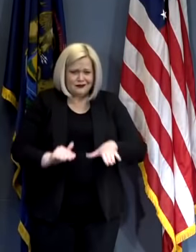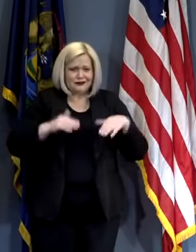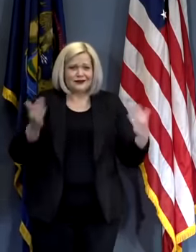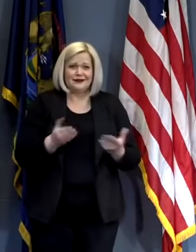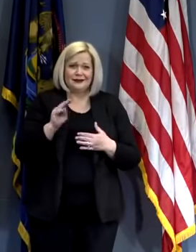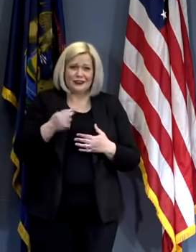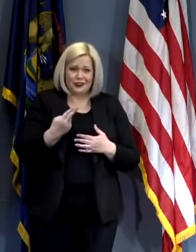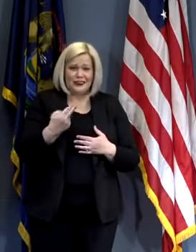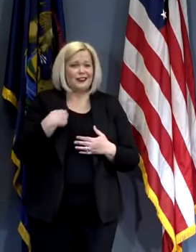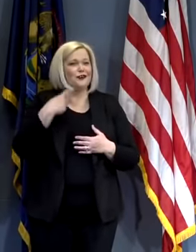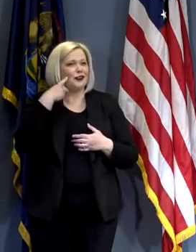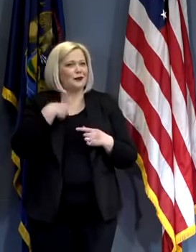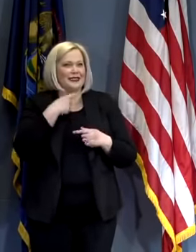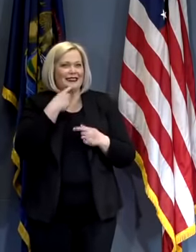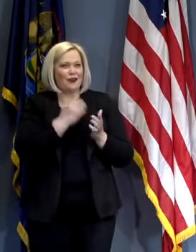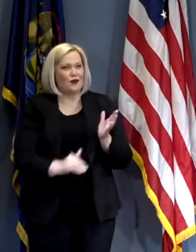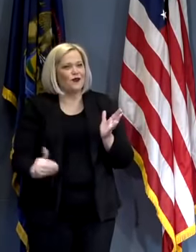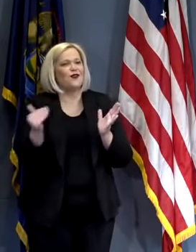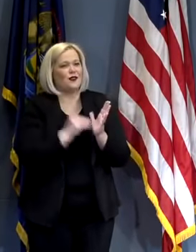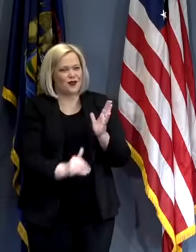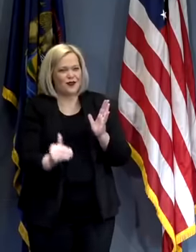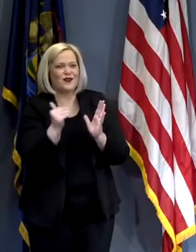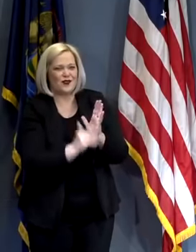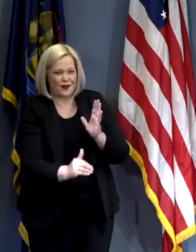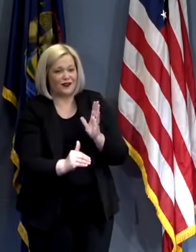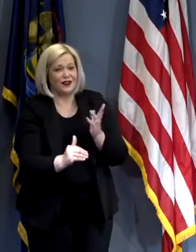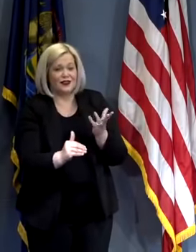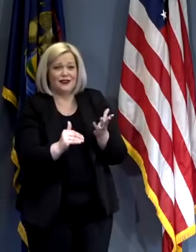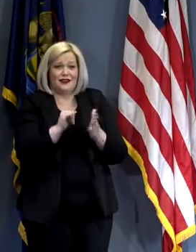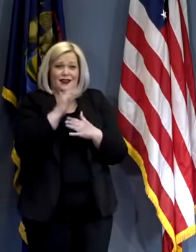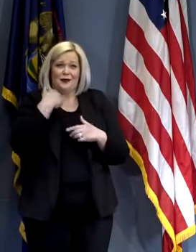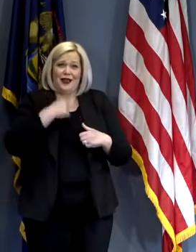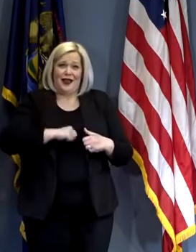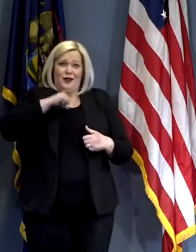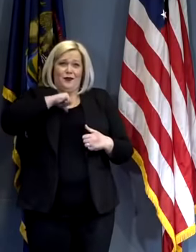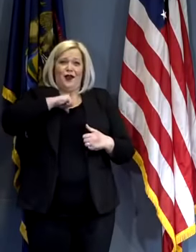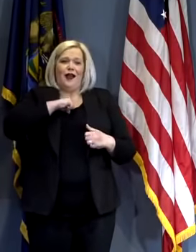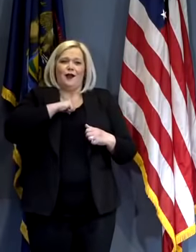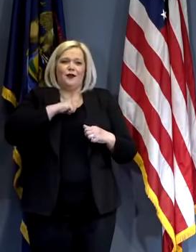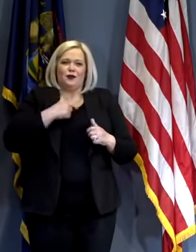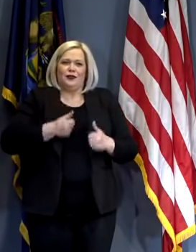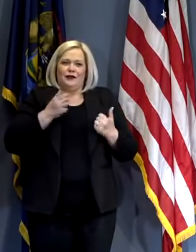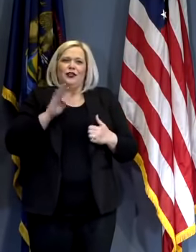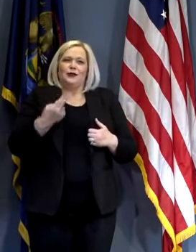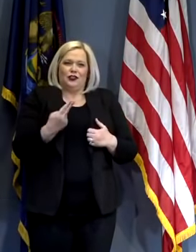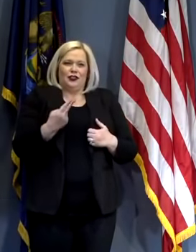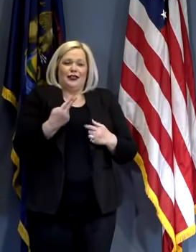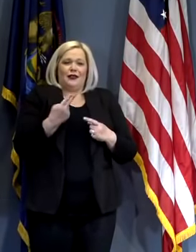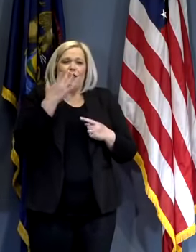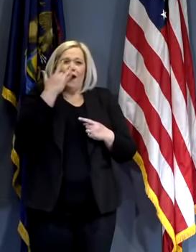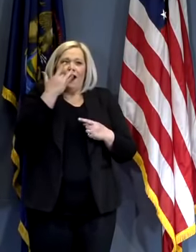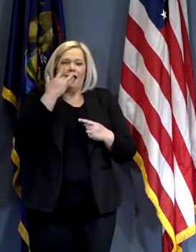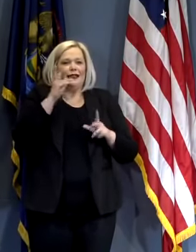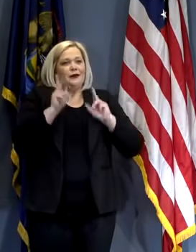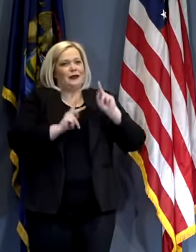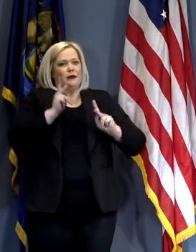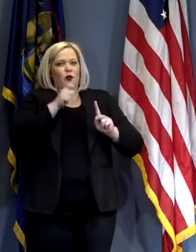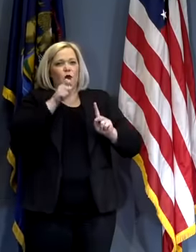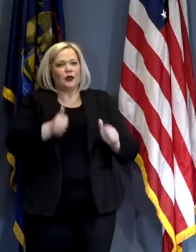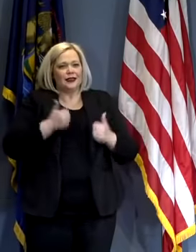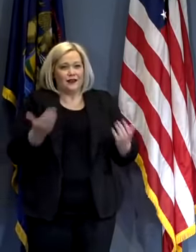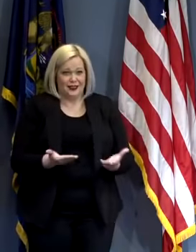say probably over and over again, it's what makes me proudest to be a Michigander. It's the people that call this great state